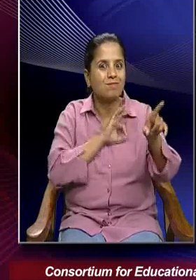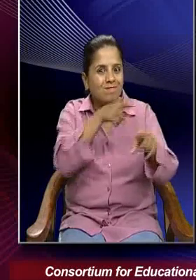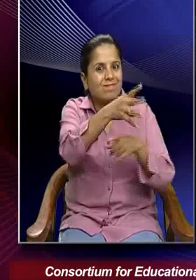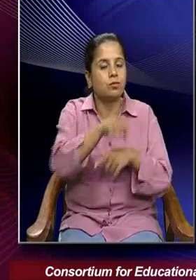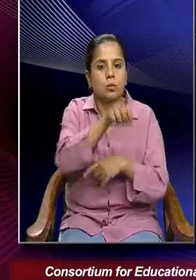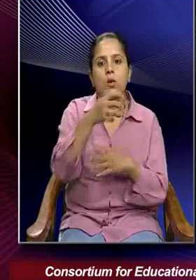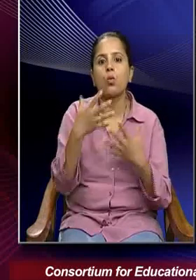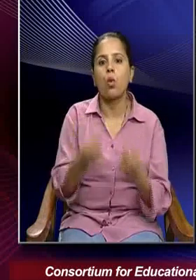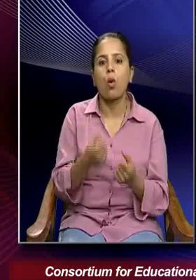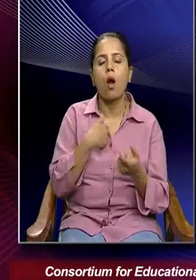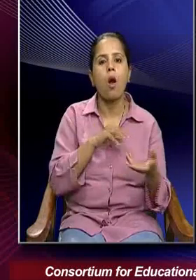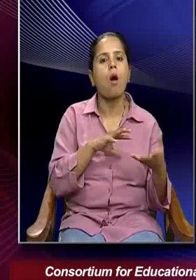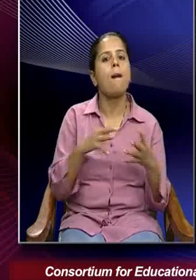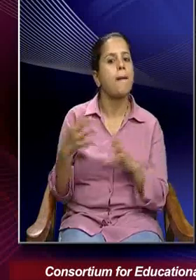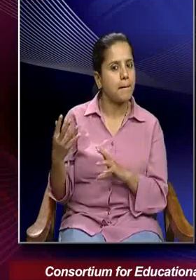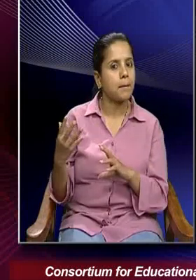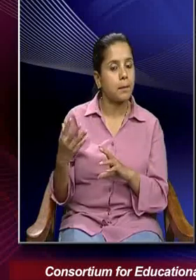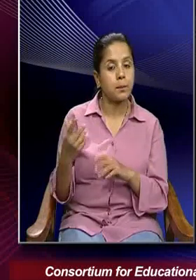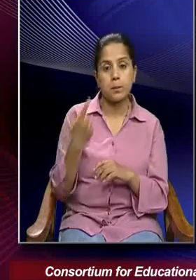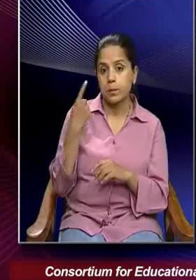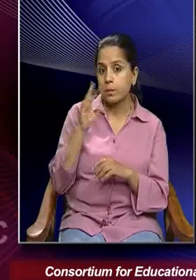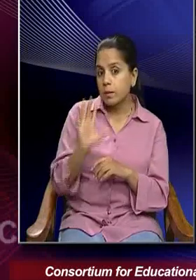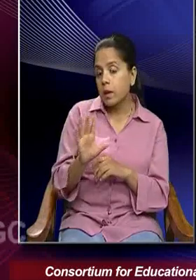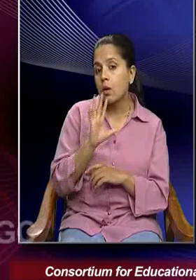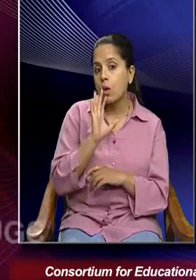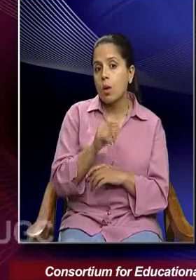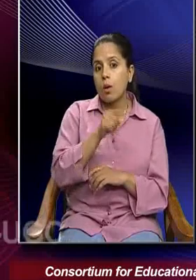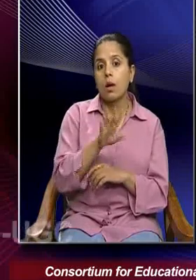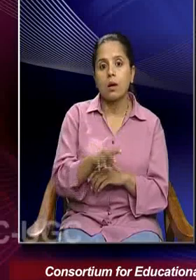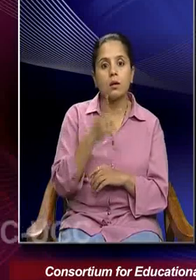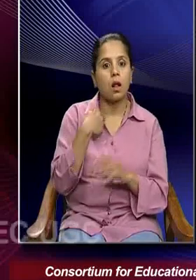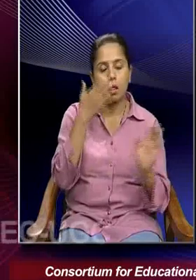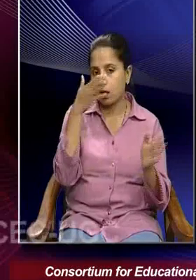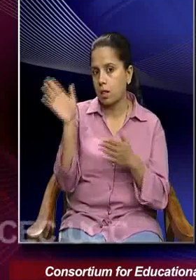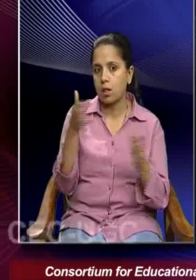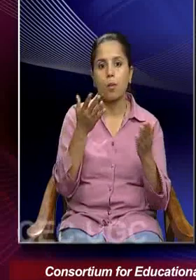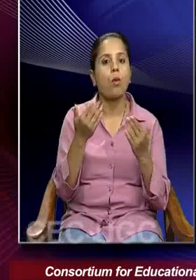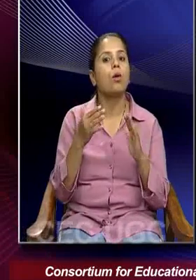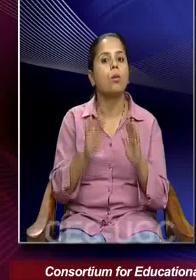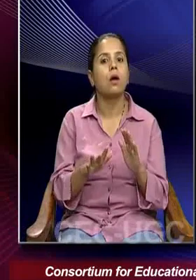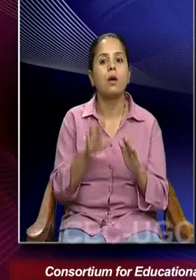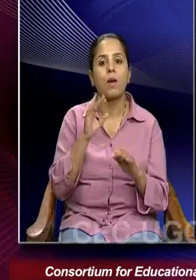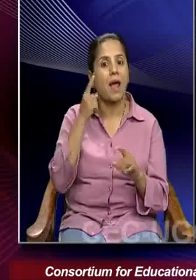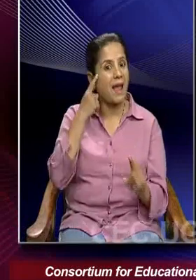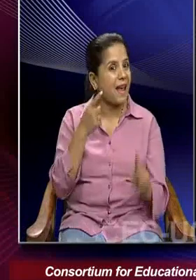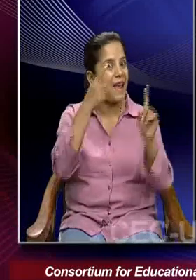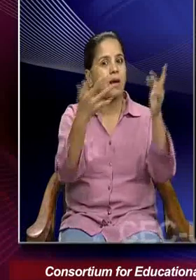objects. And in fact, that would create a distraction from the ultimate